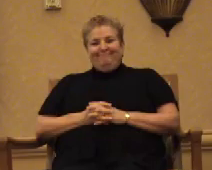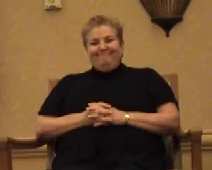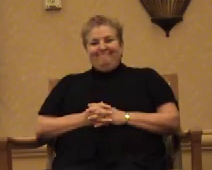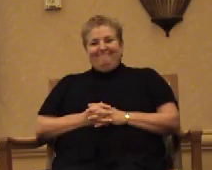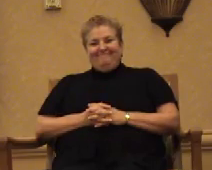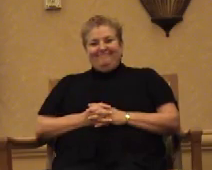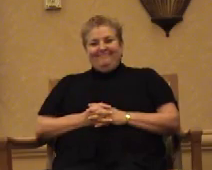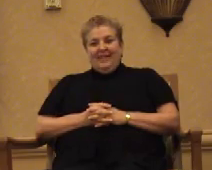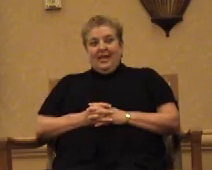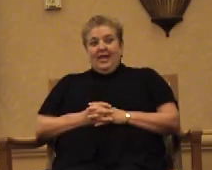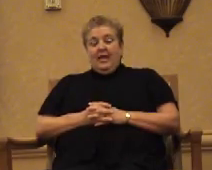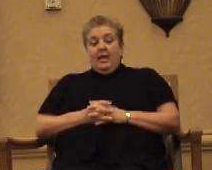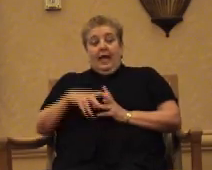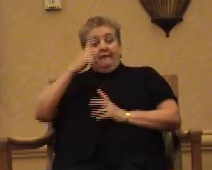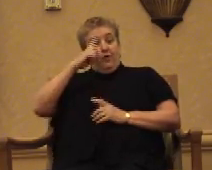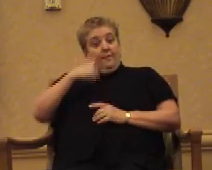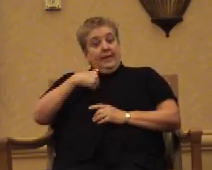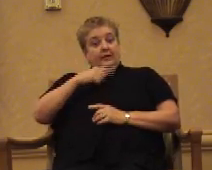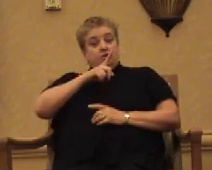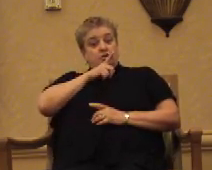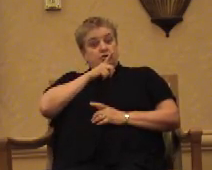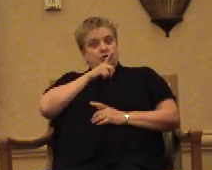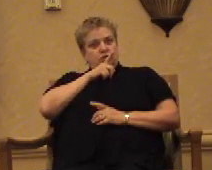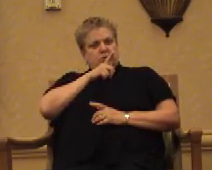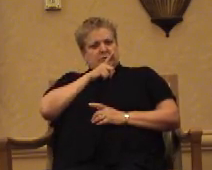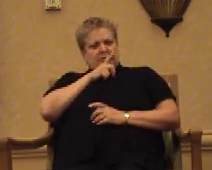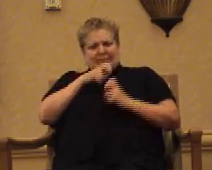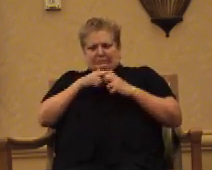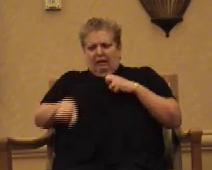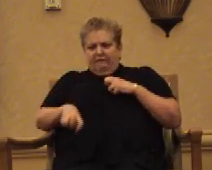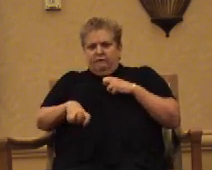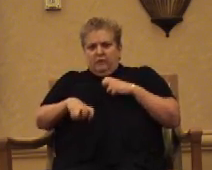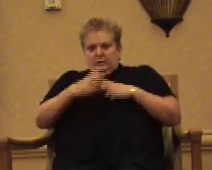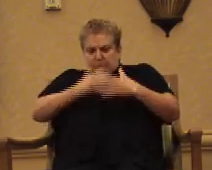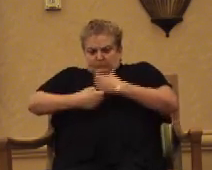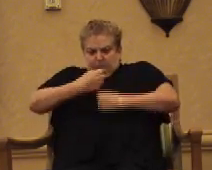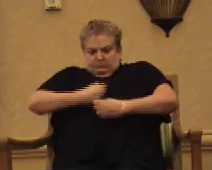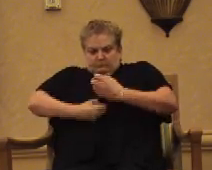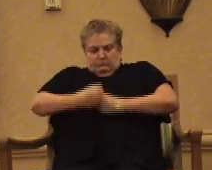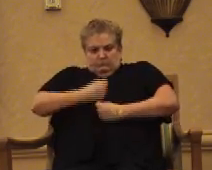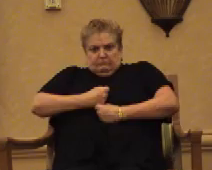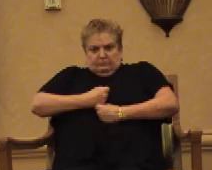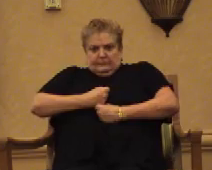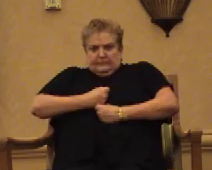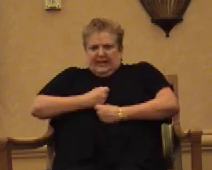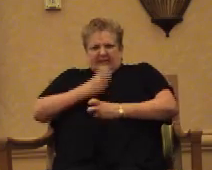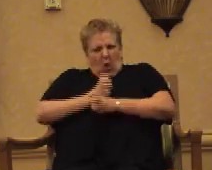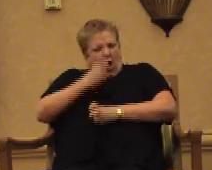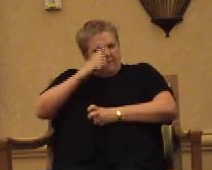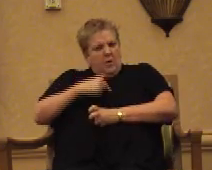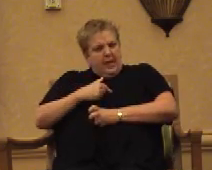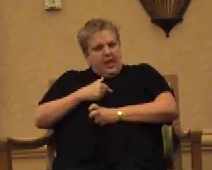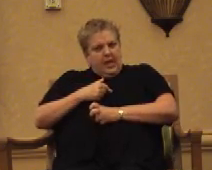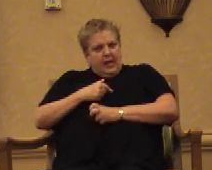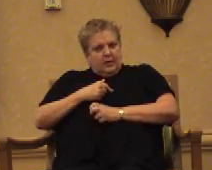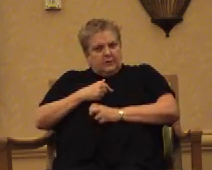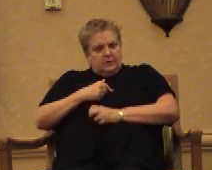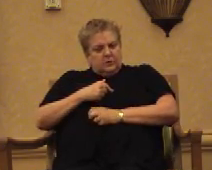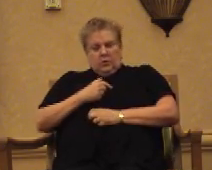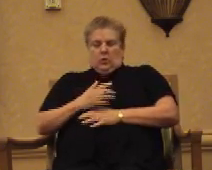And shh, for me, is tough. Contain yourself. Be quiet. Keep it inside. Shut down. And